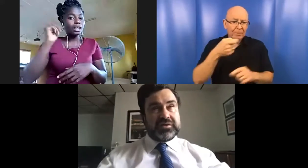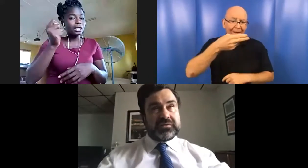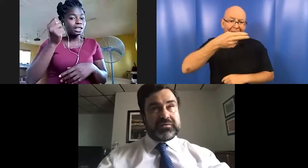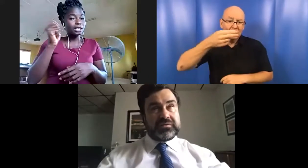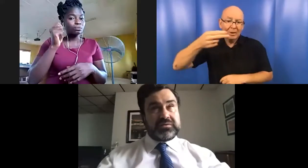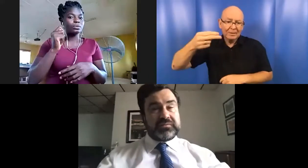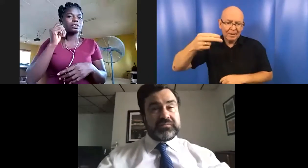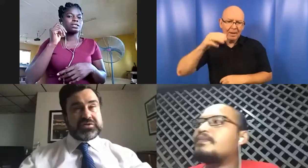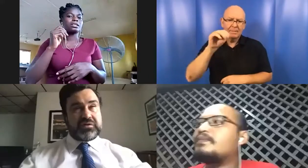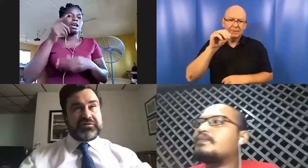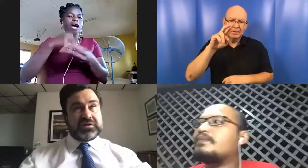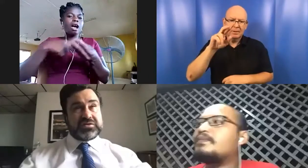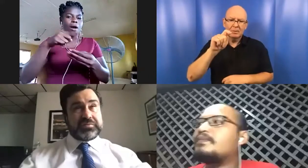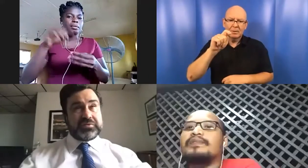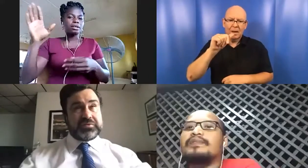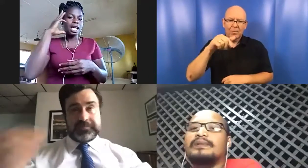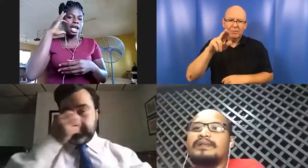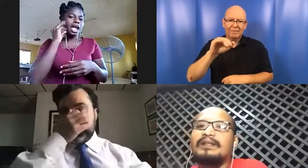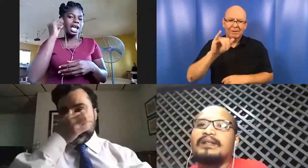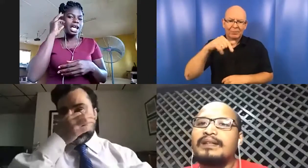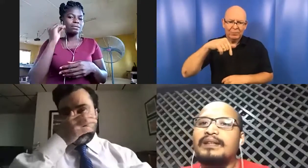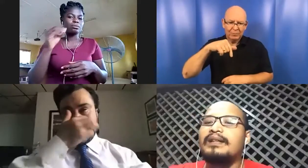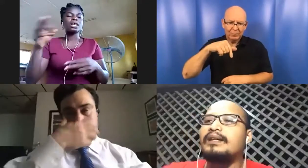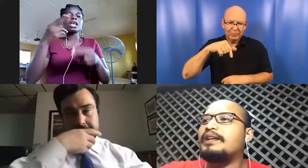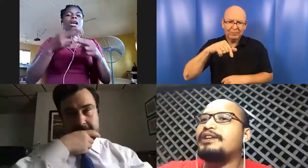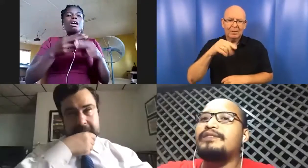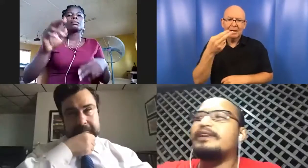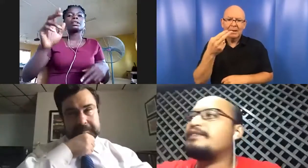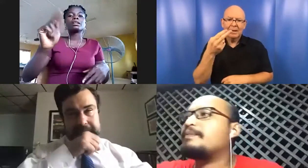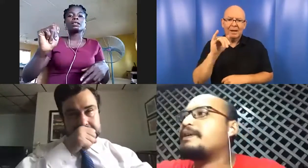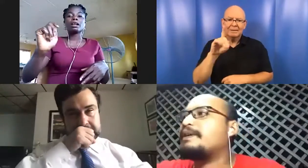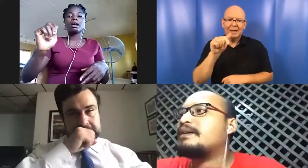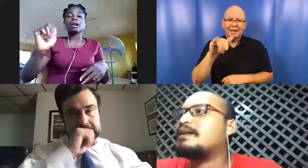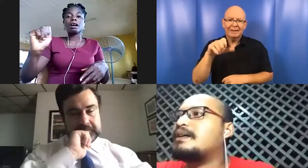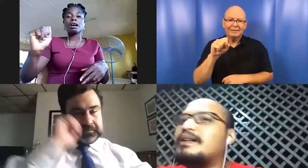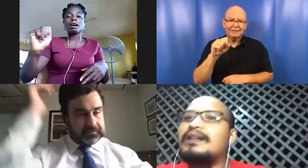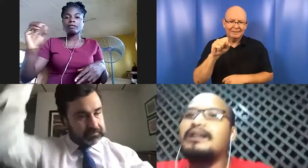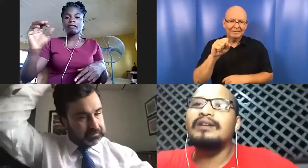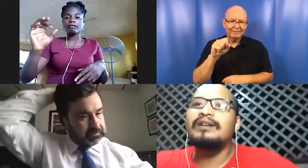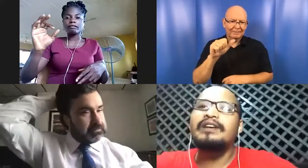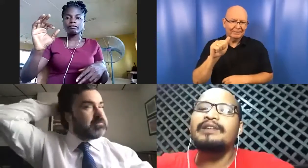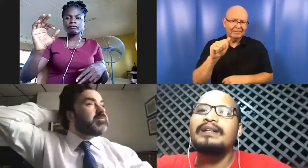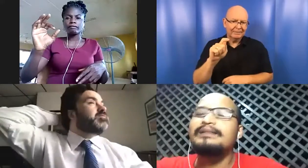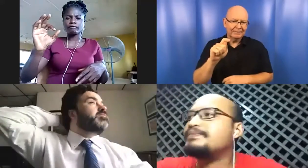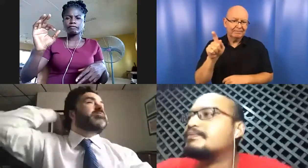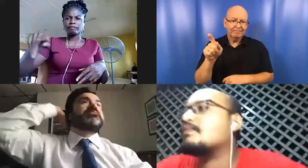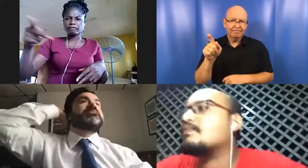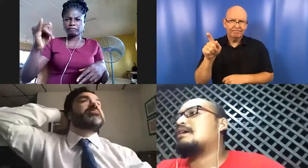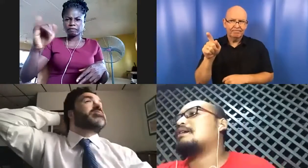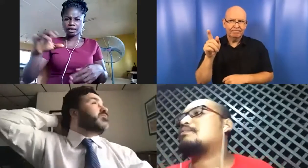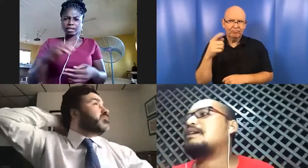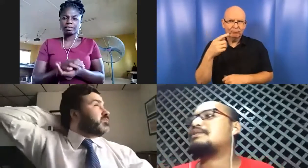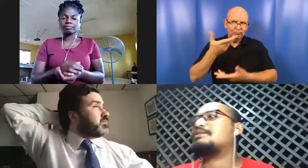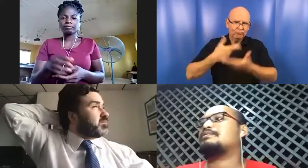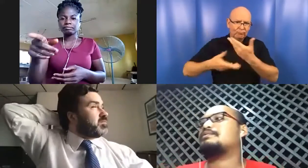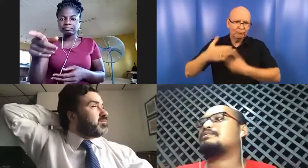Thank you. Mr. Taufik, it's up to yours. It's yours. Thank you for having me. Good day, everyone. I